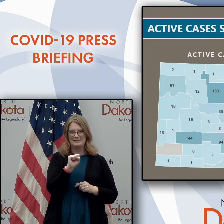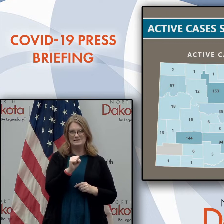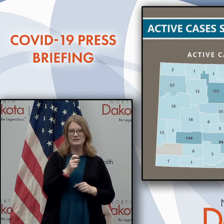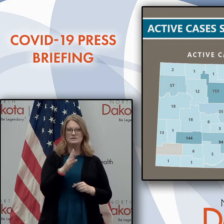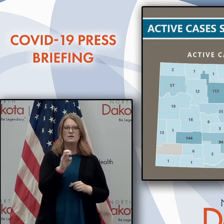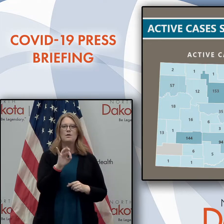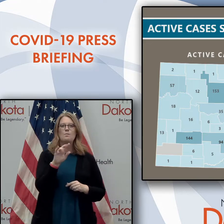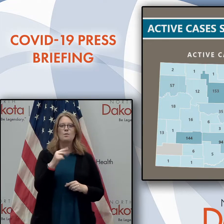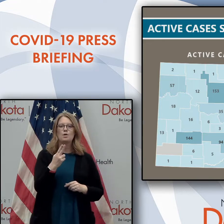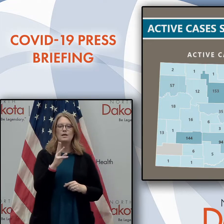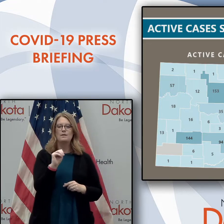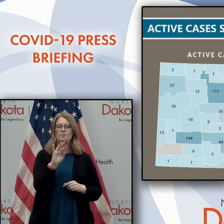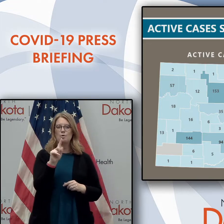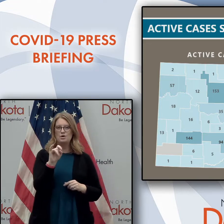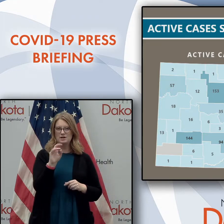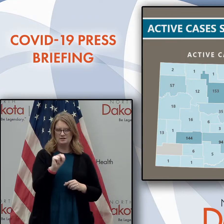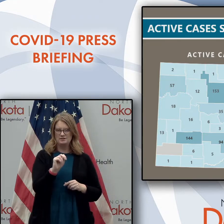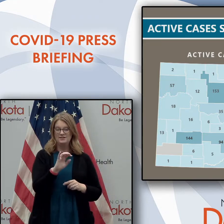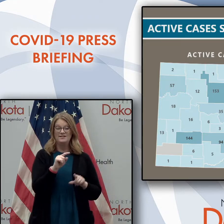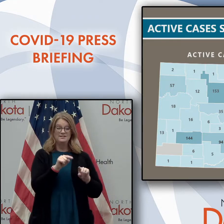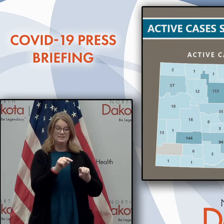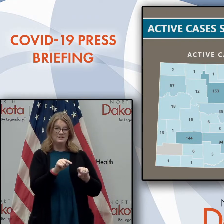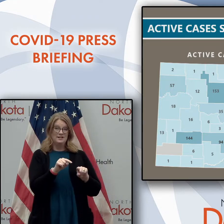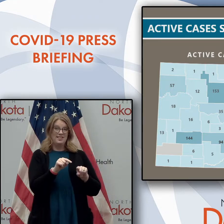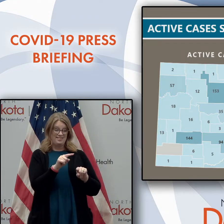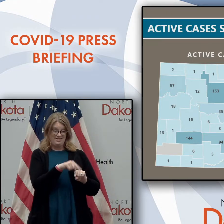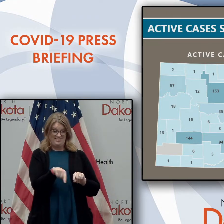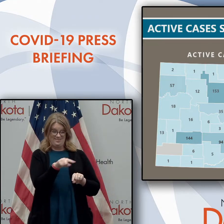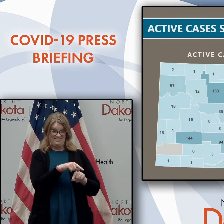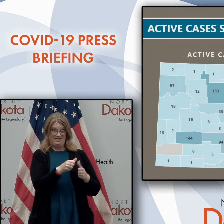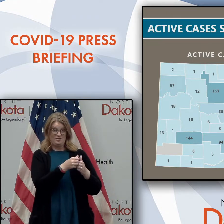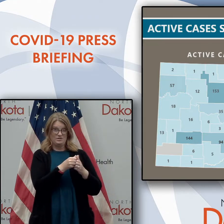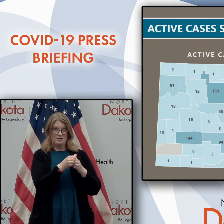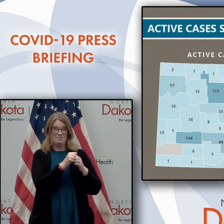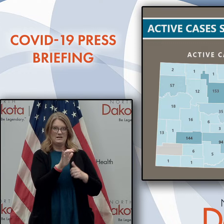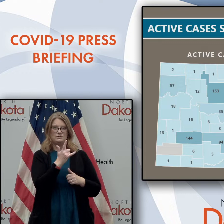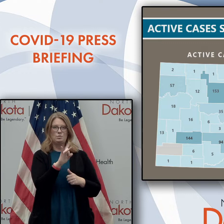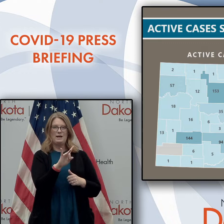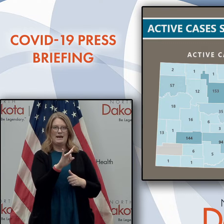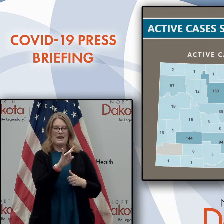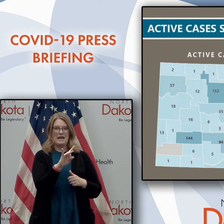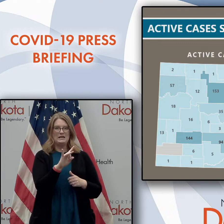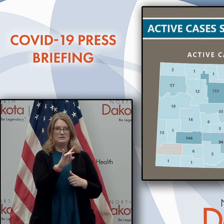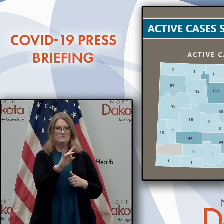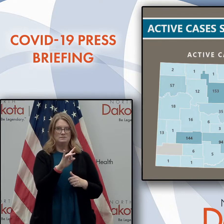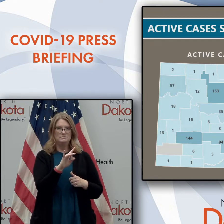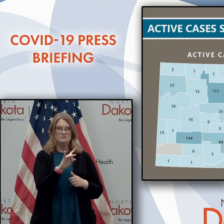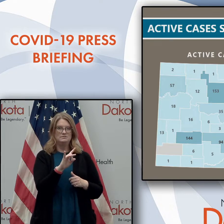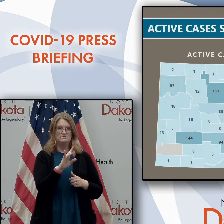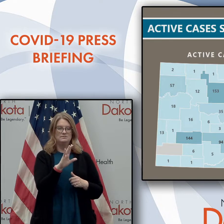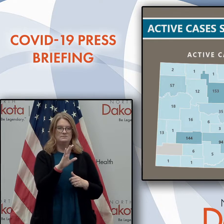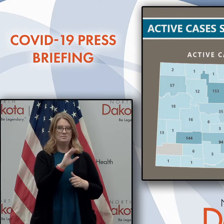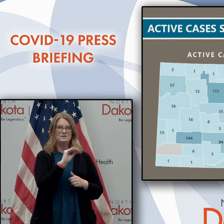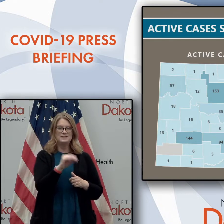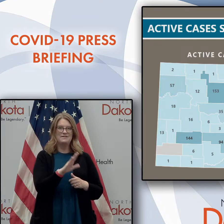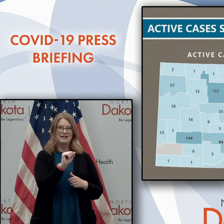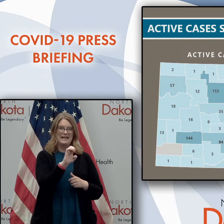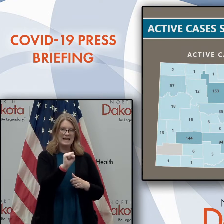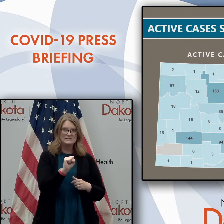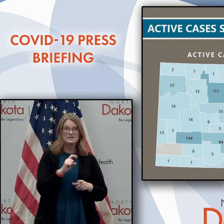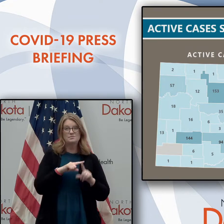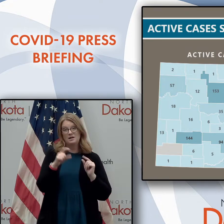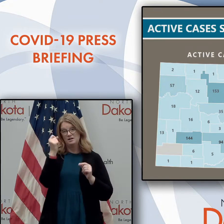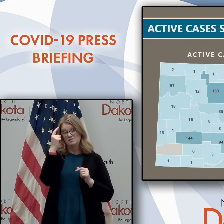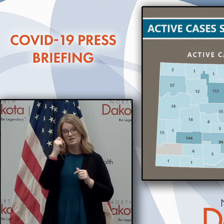up 28% of all the North Dakota active cases, but it only accounts for 17% of the North Dakota population.